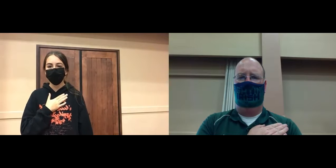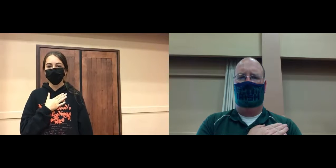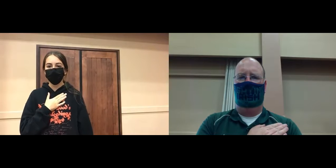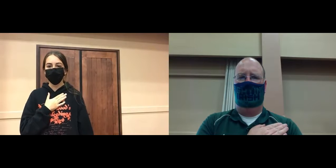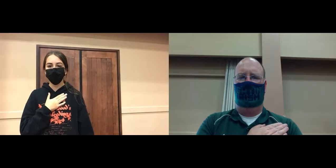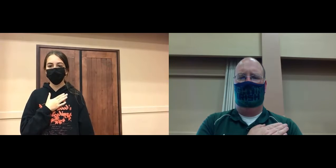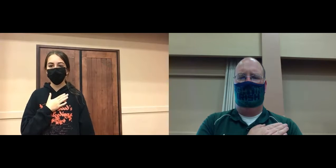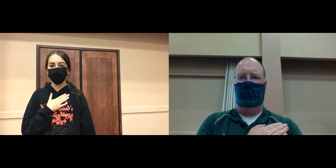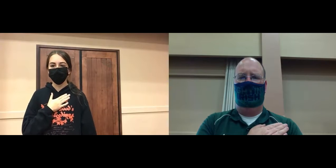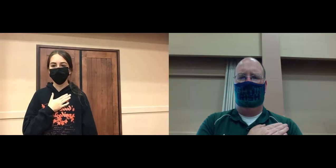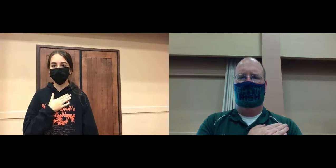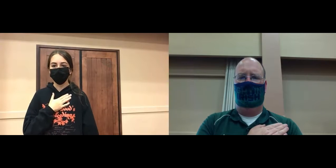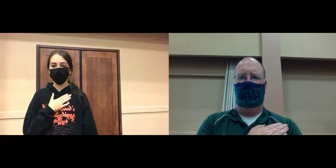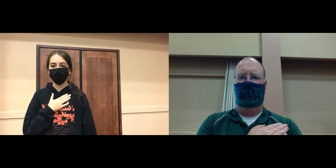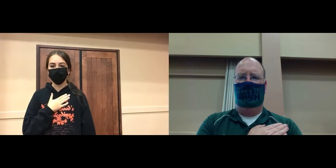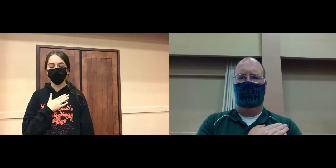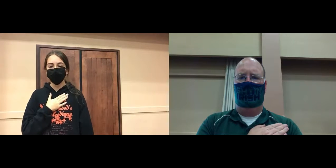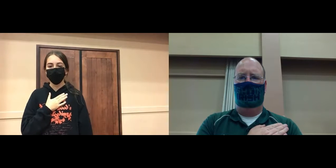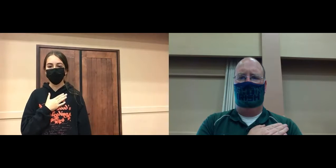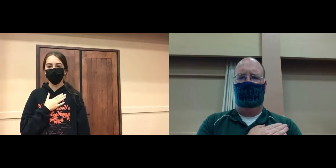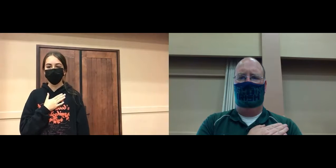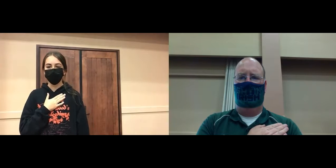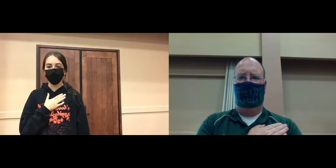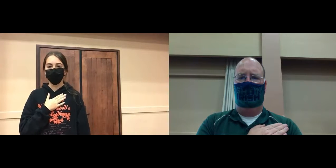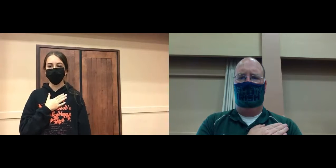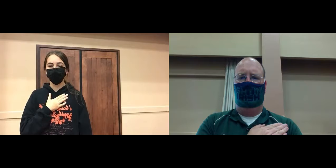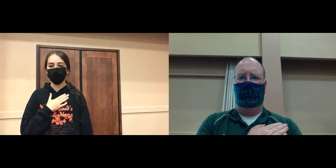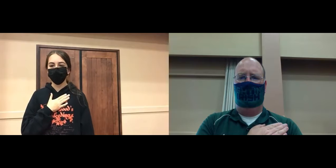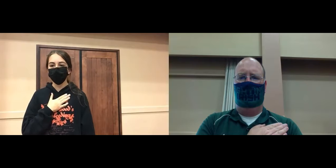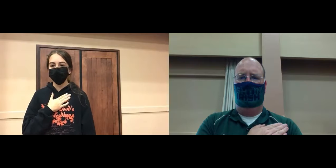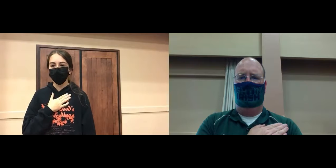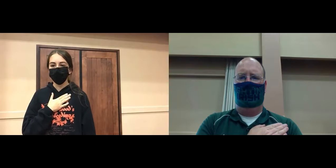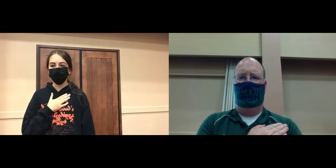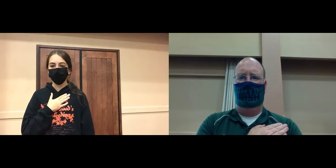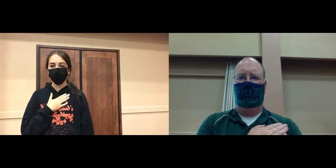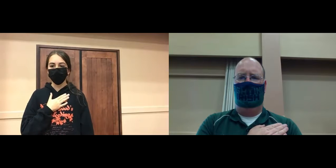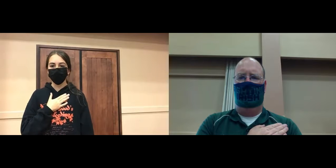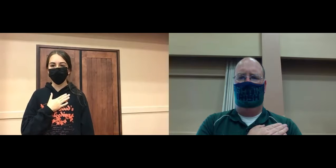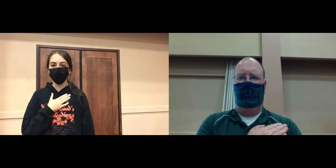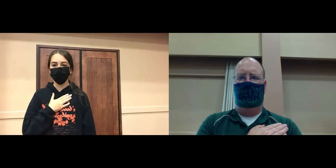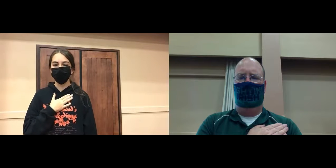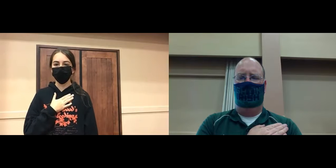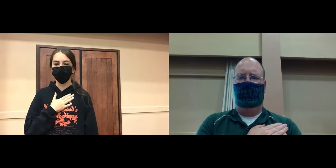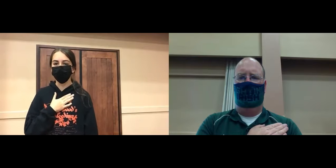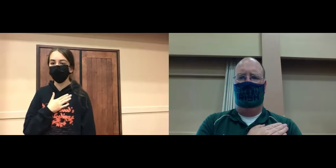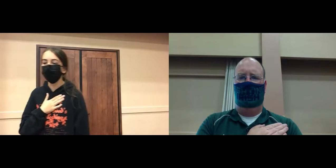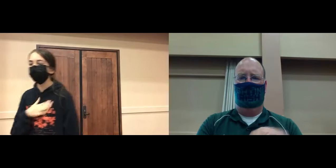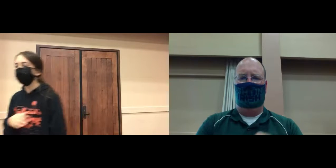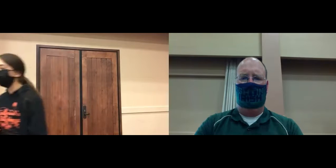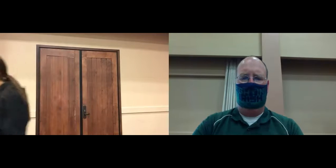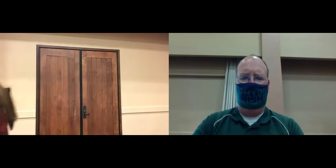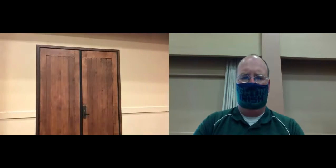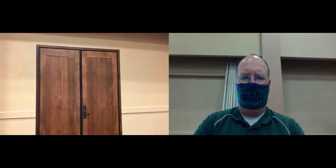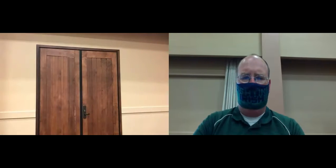America and to the Republic for which it stands, one nation, under God, indivisible, with liberty and justice for